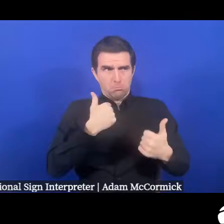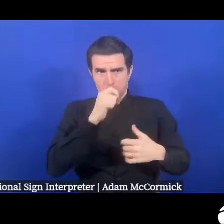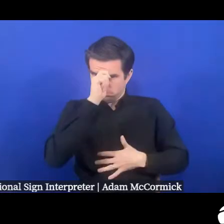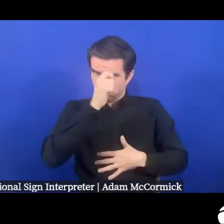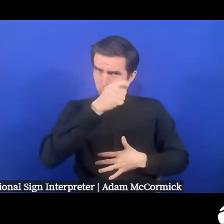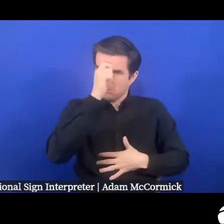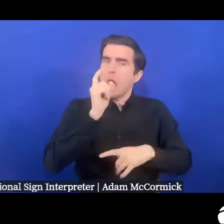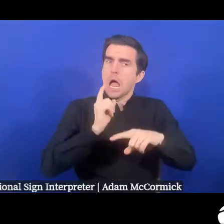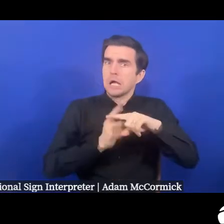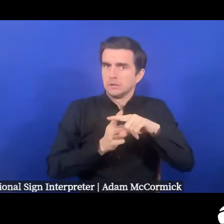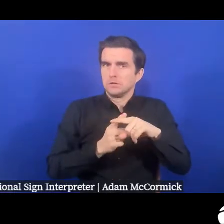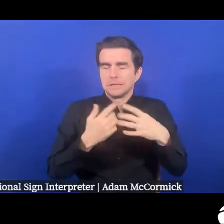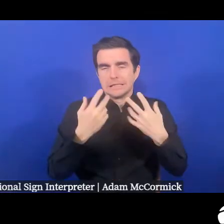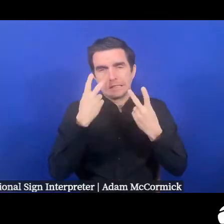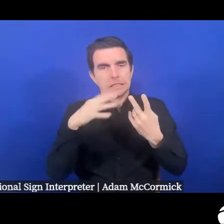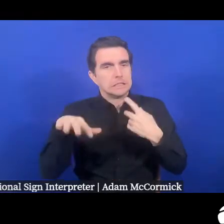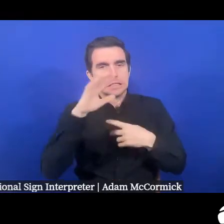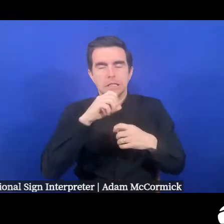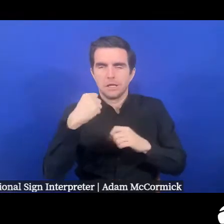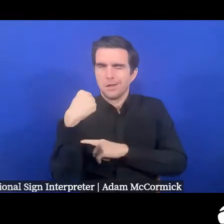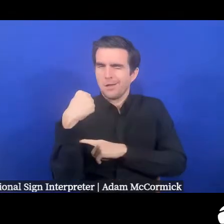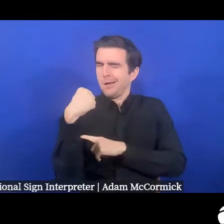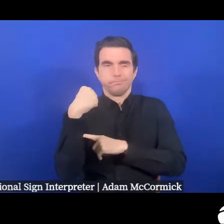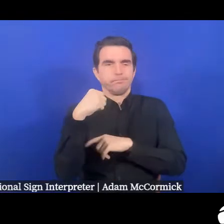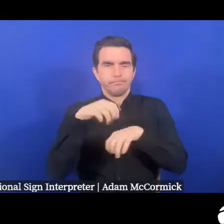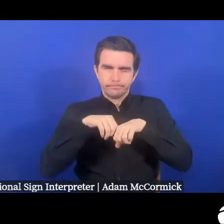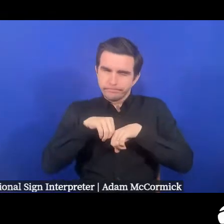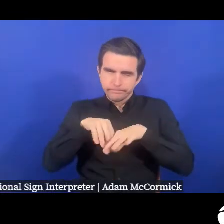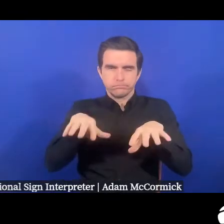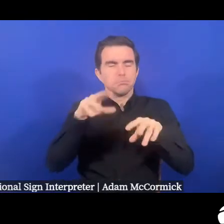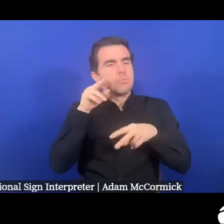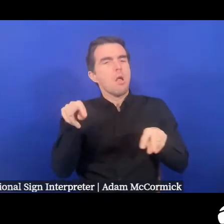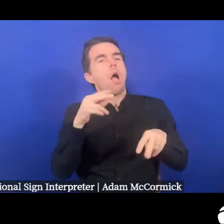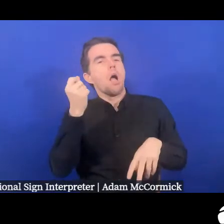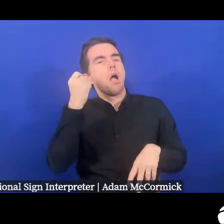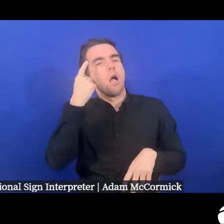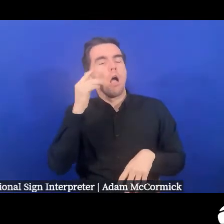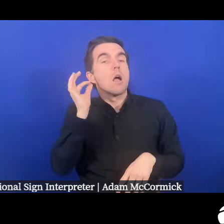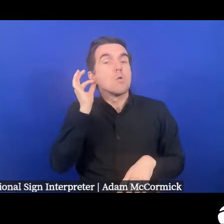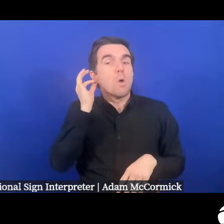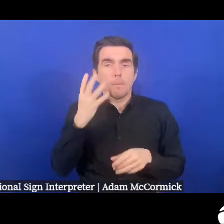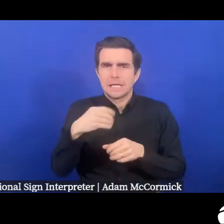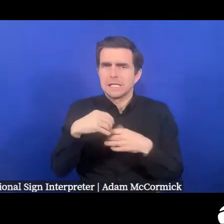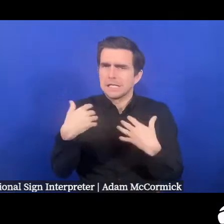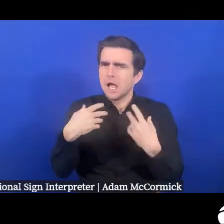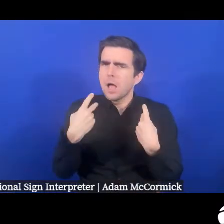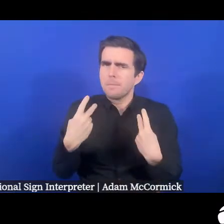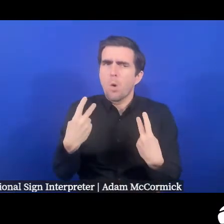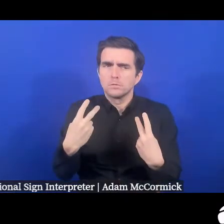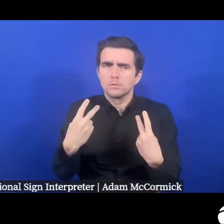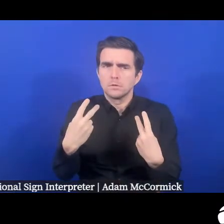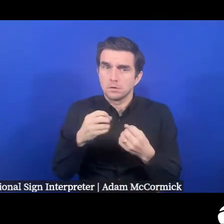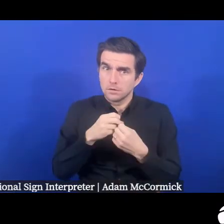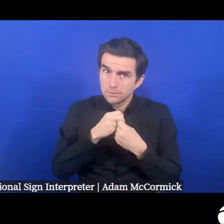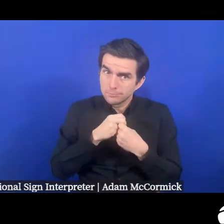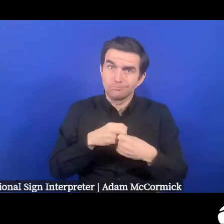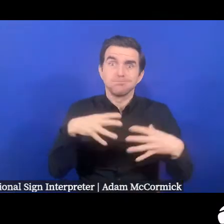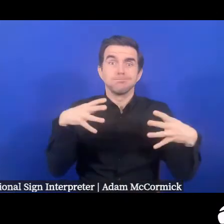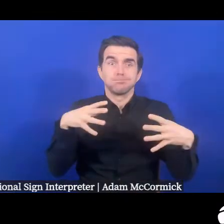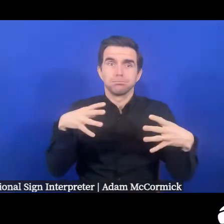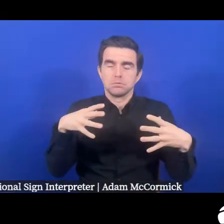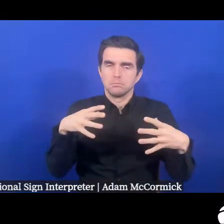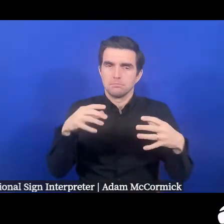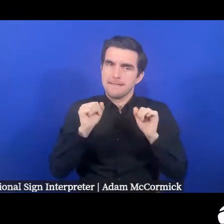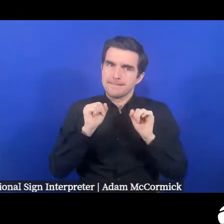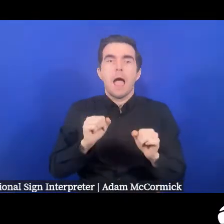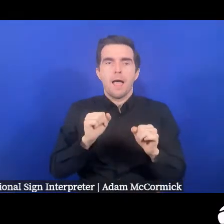can bring this to a macro view of a government, of the federal government. We can try to show them how